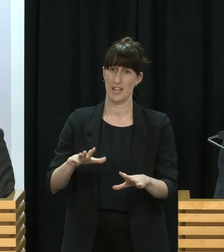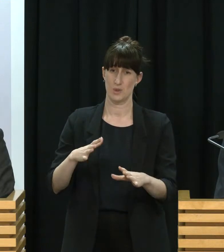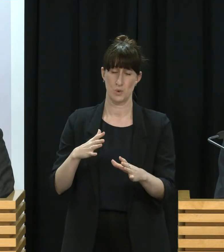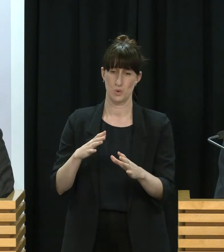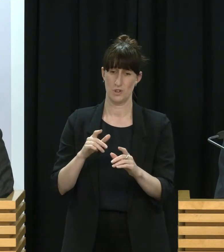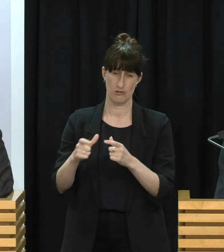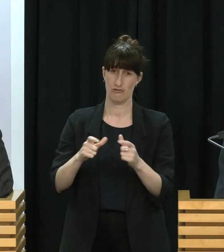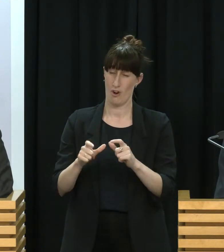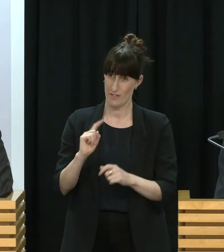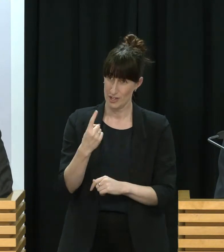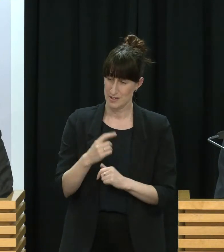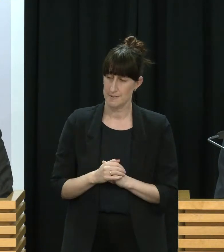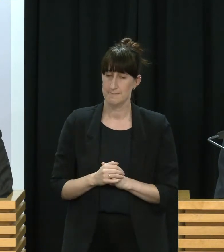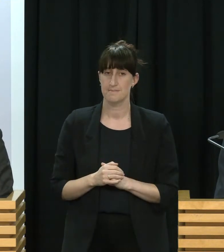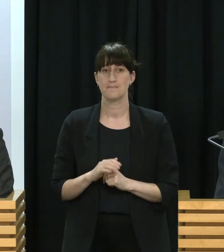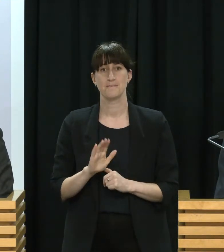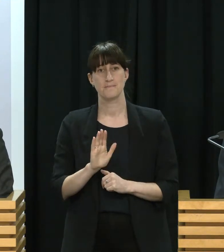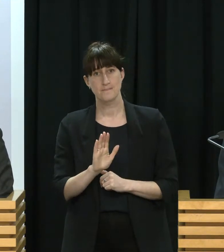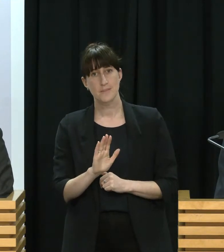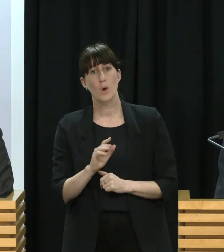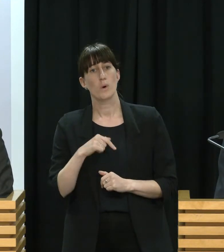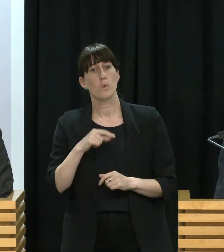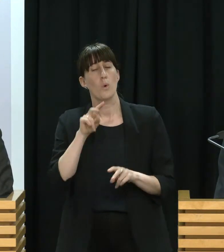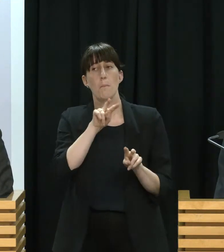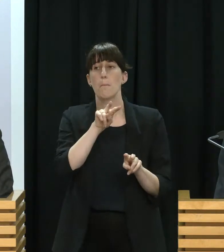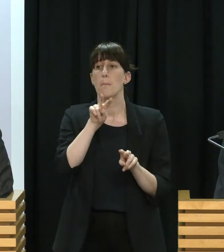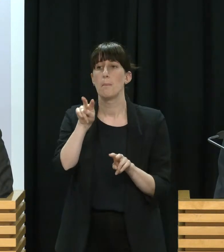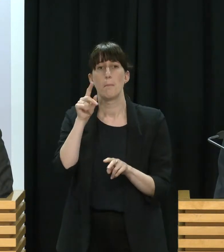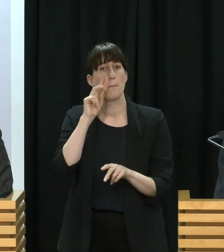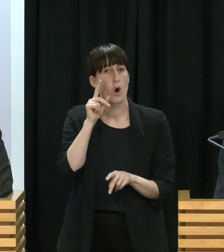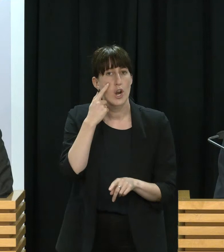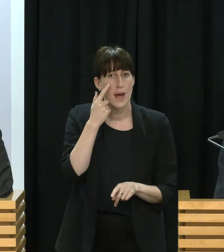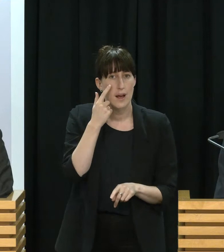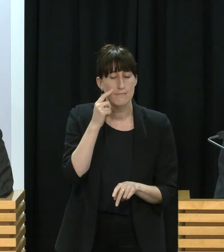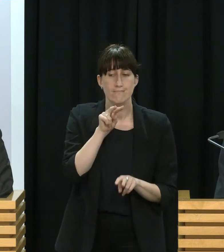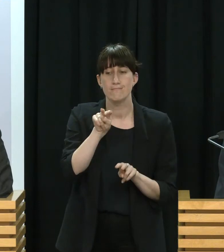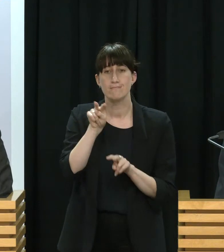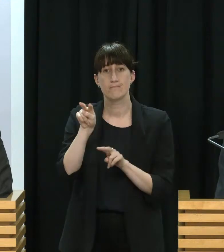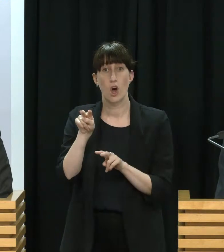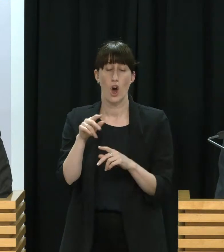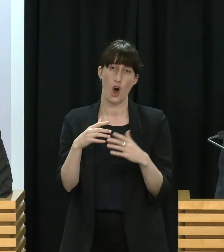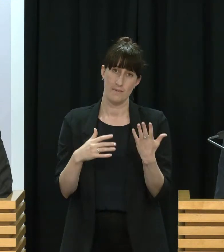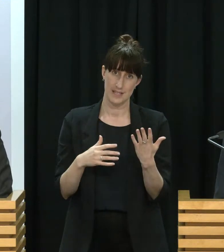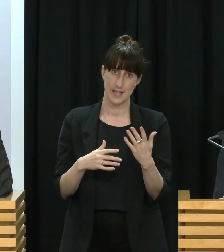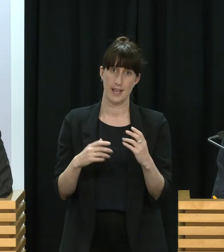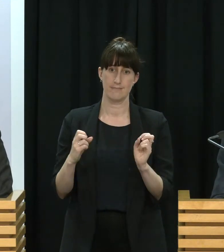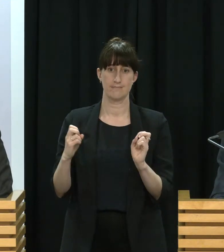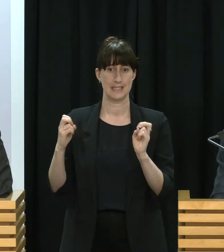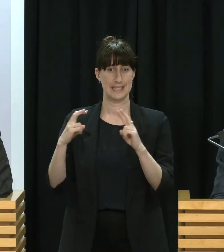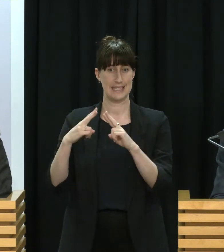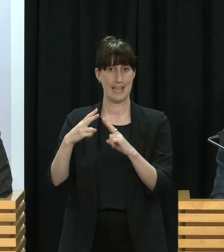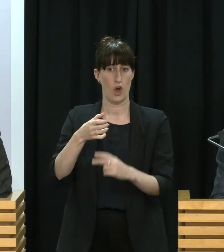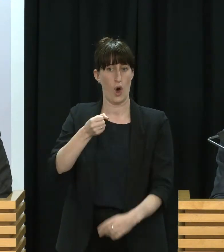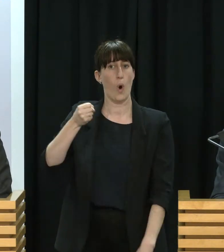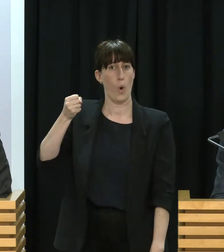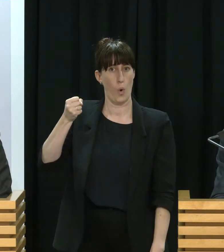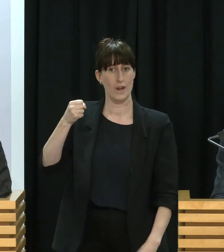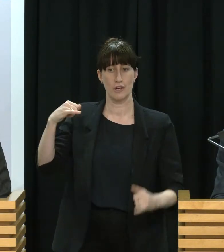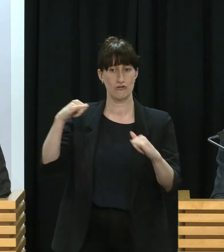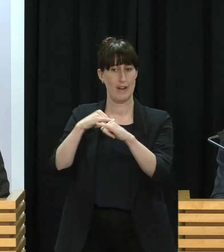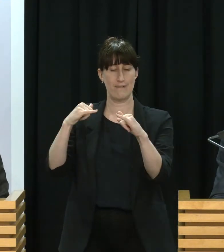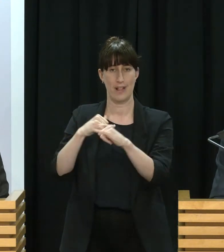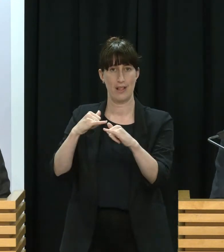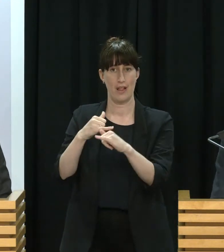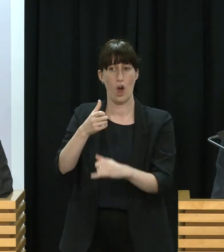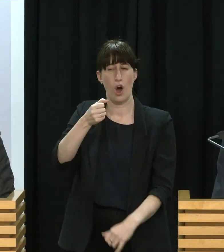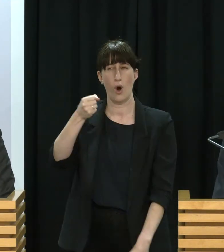We'll monitor very closely what's happening in other Australian states. We've obviously got a pause with New South Wales, which we've just extended. I think today's announcement